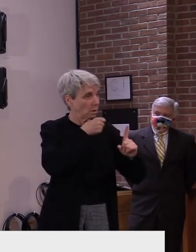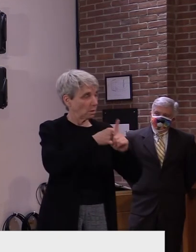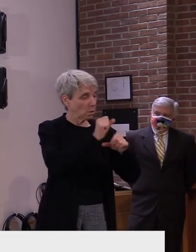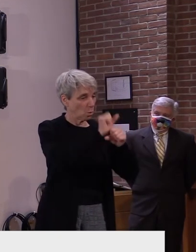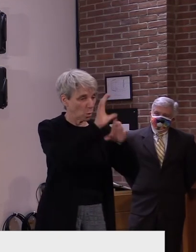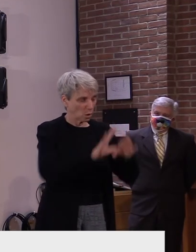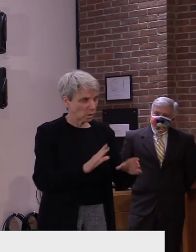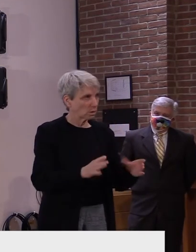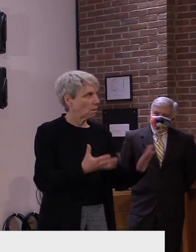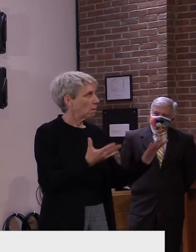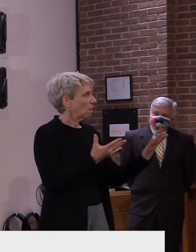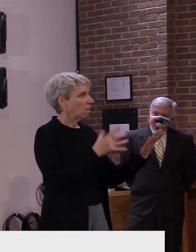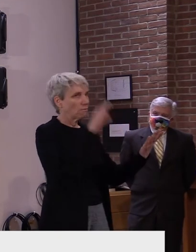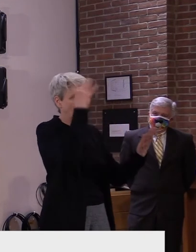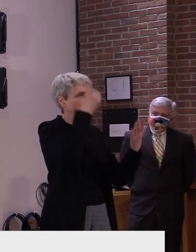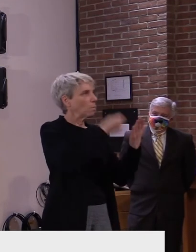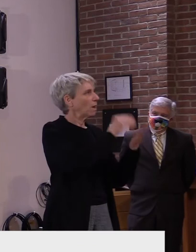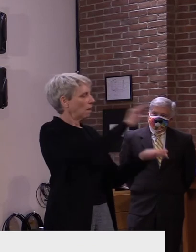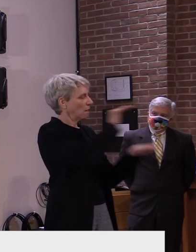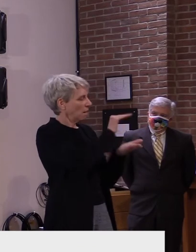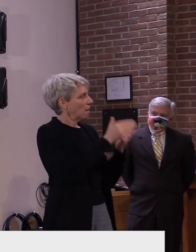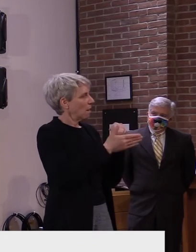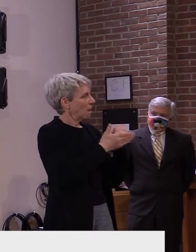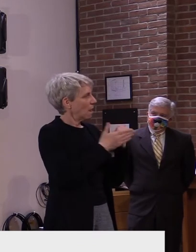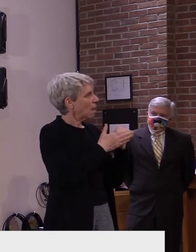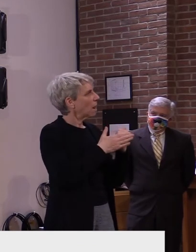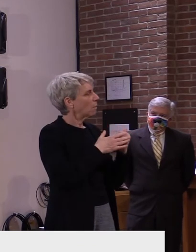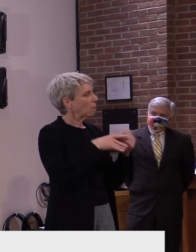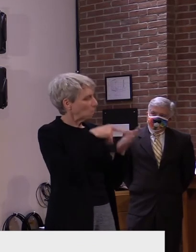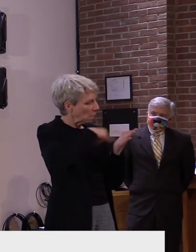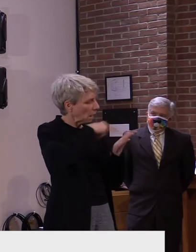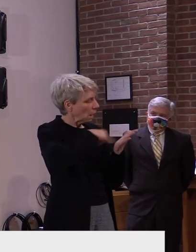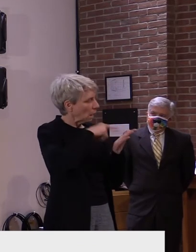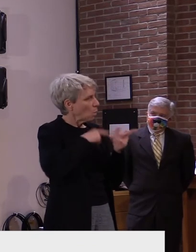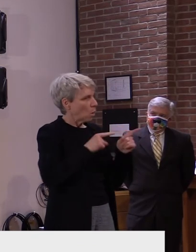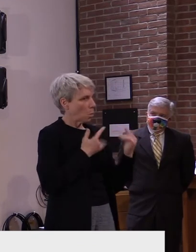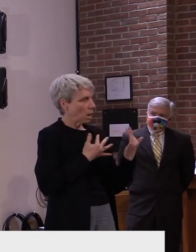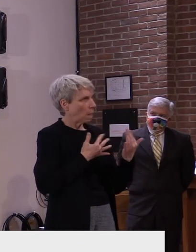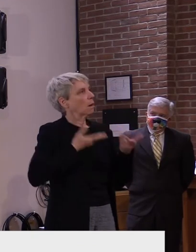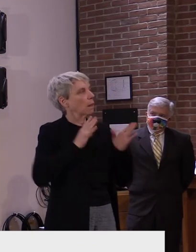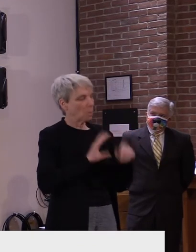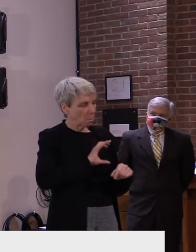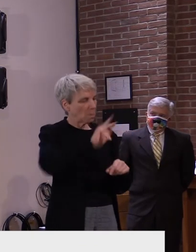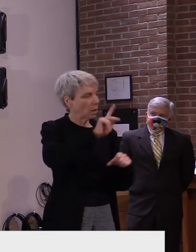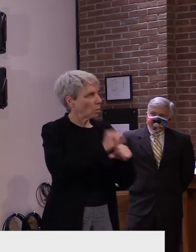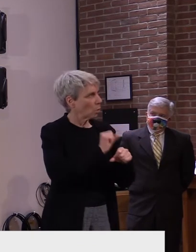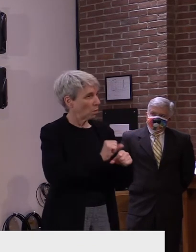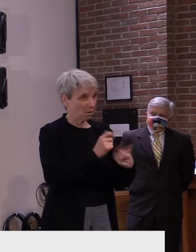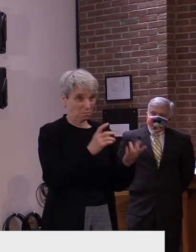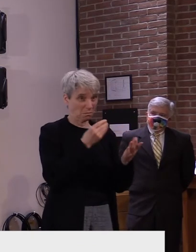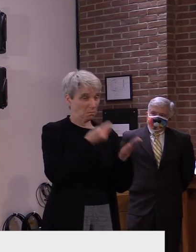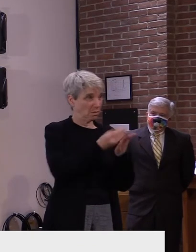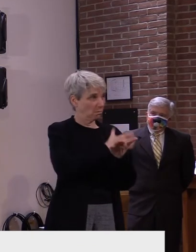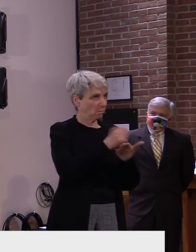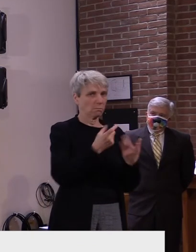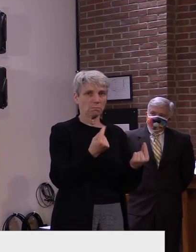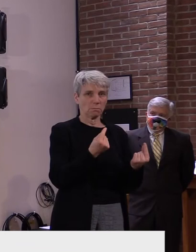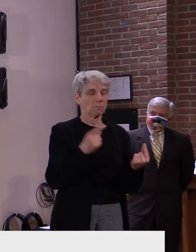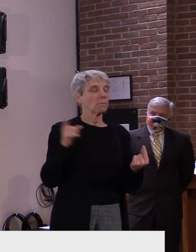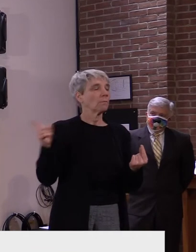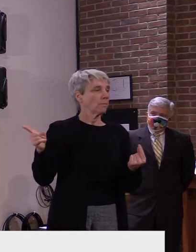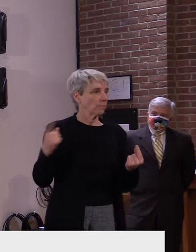exploration of federal emergency paid leave um we have concerns about the deadline in